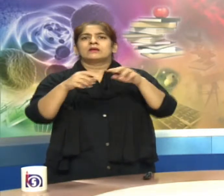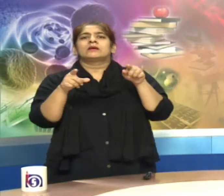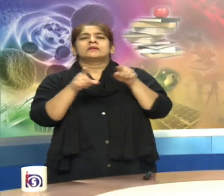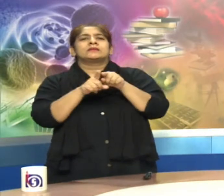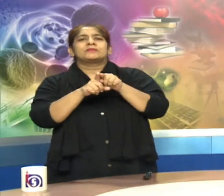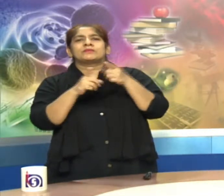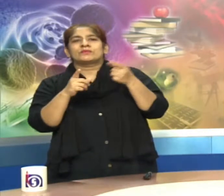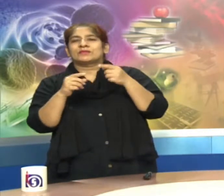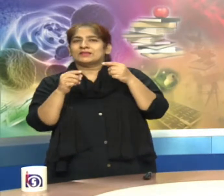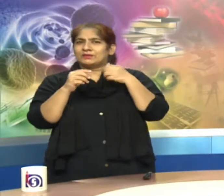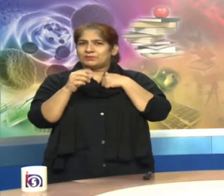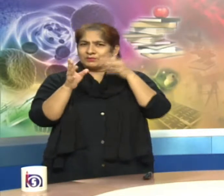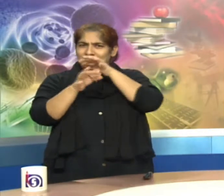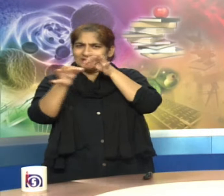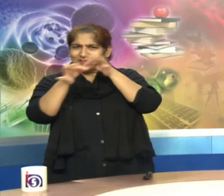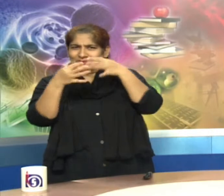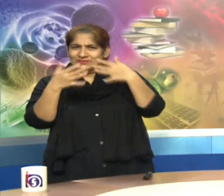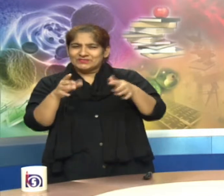Fourth question,